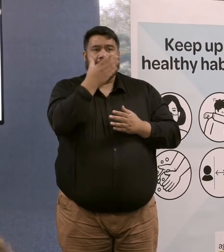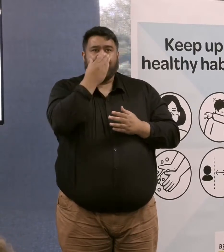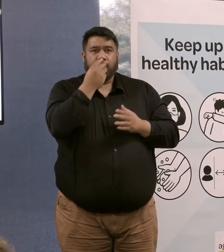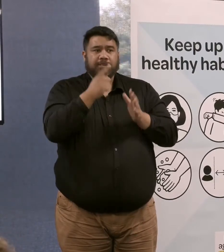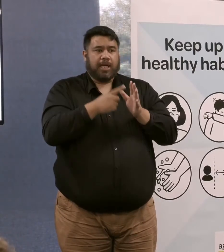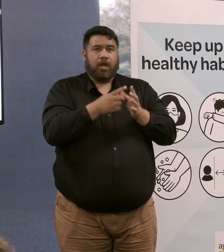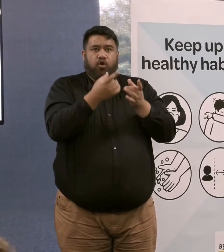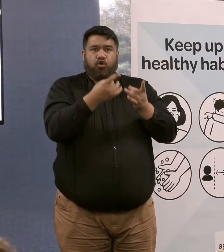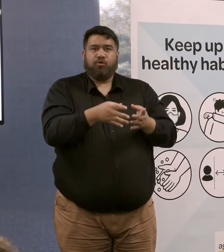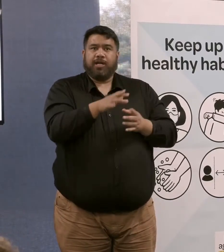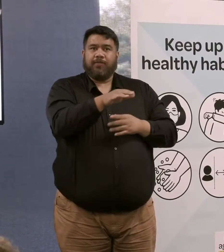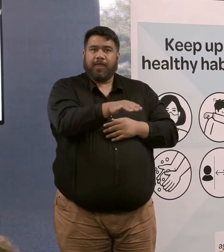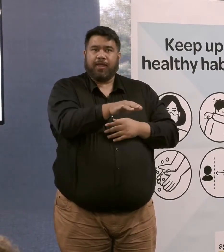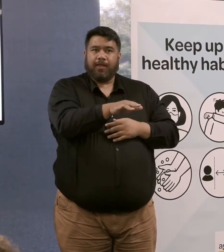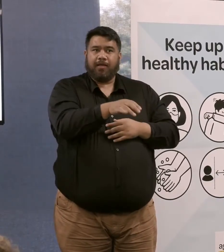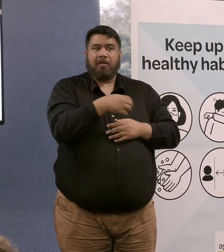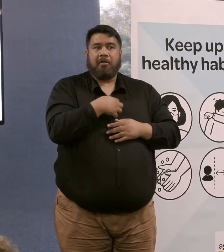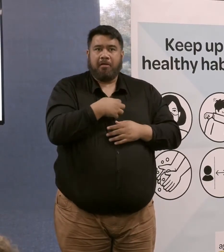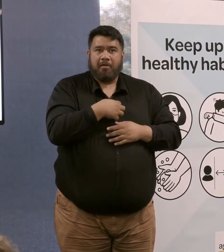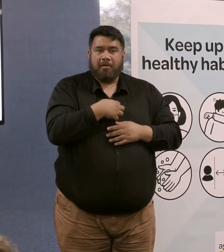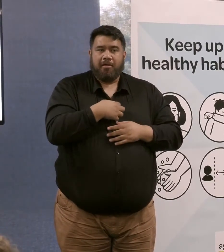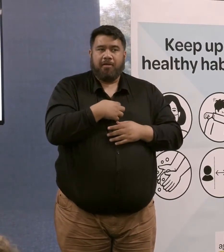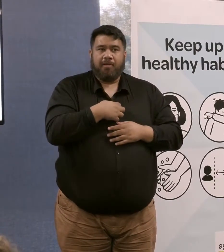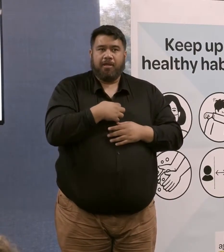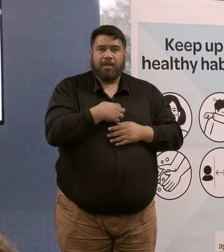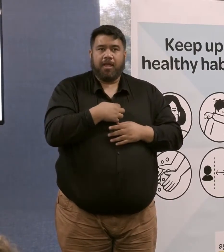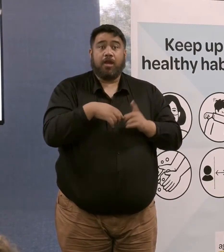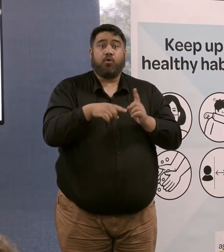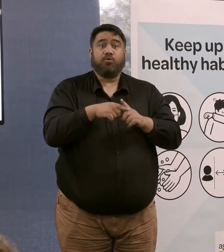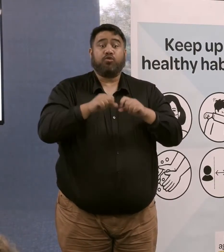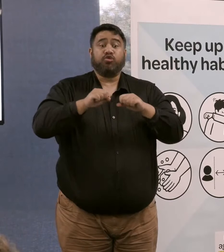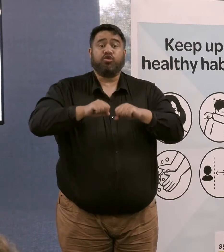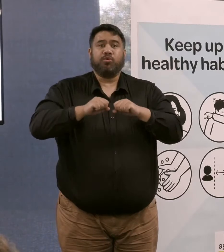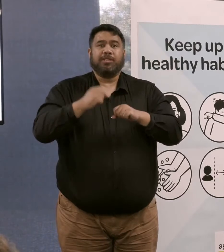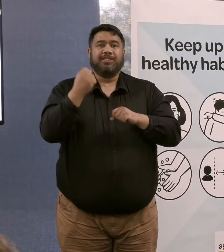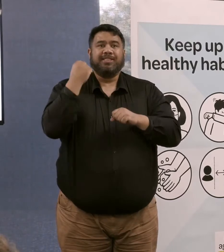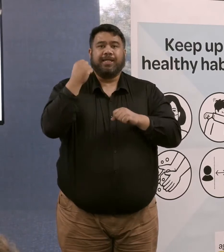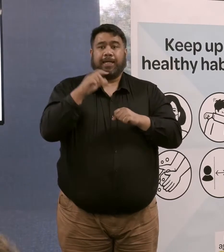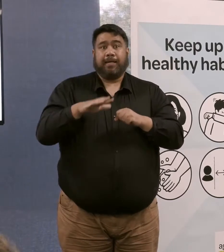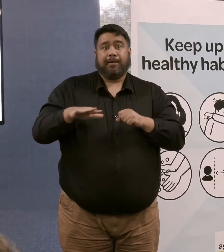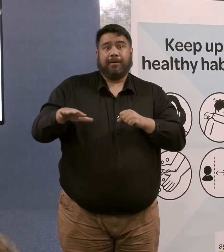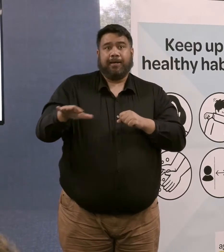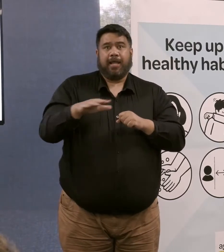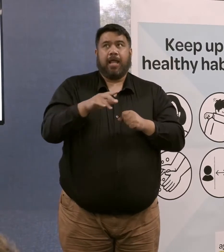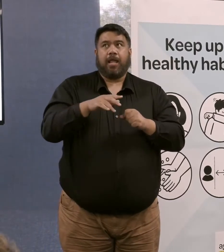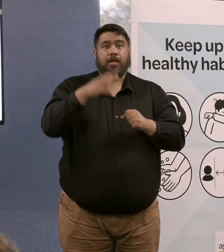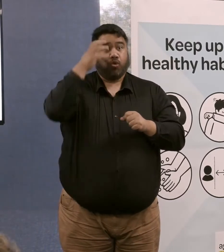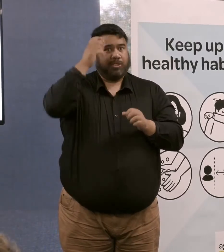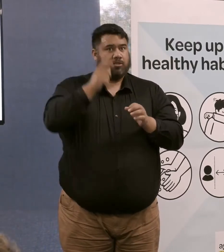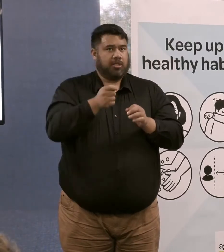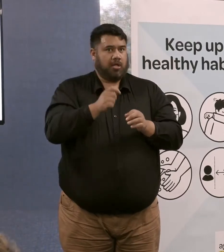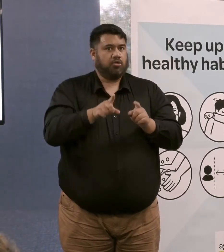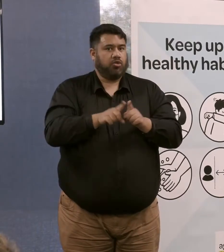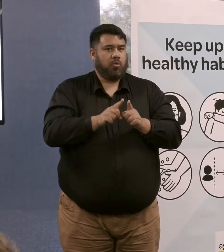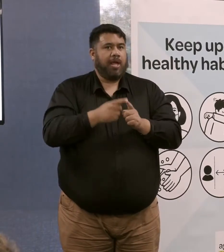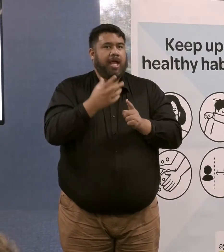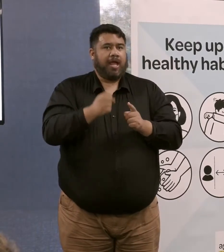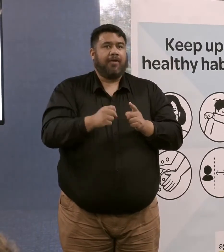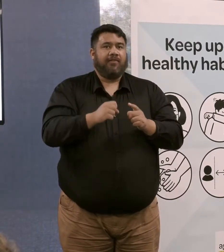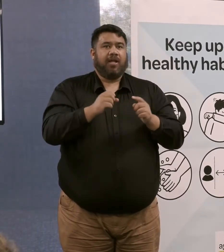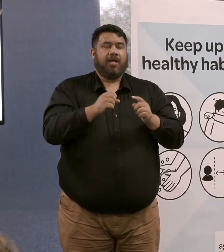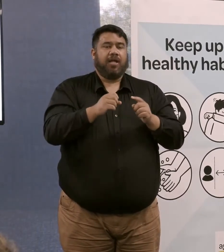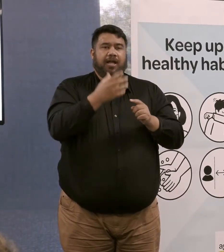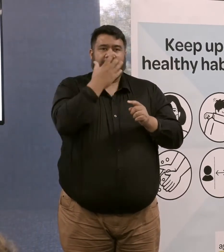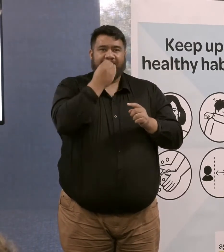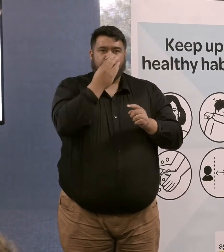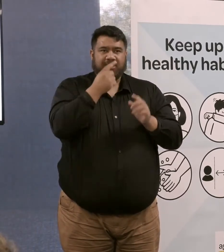and it seems there's some in the student population in Dunedin, and now also some in Queenstown. So we have some isolates.